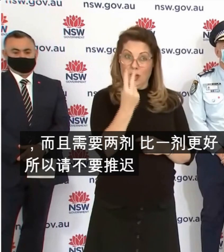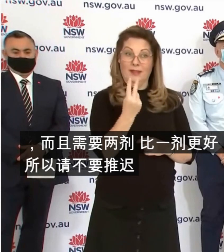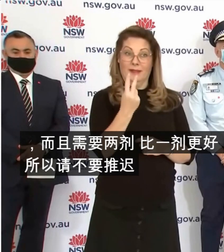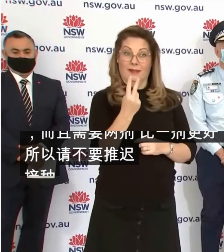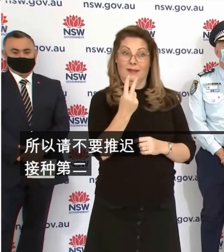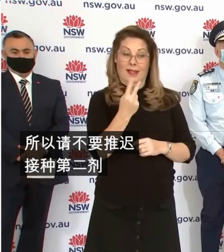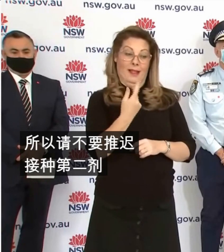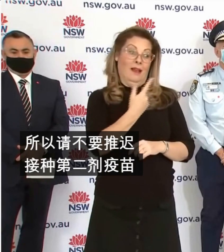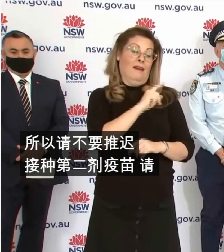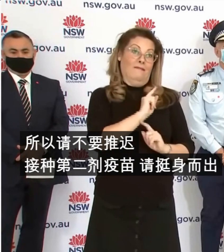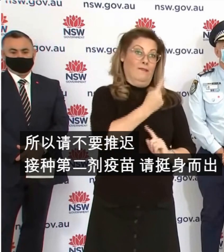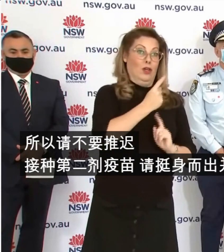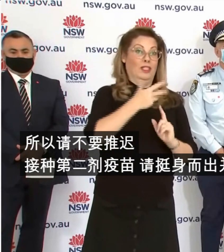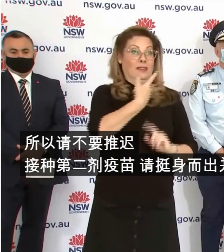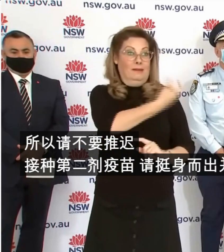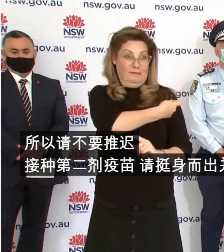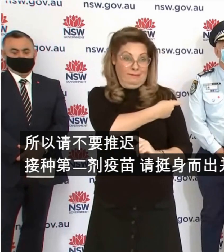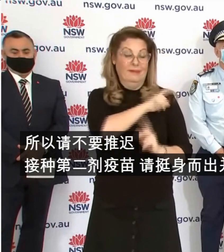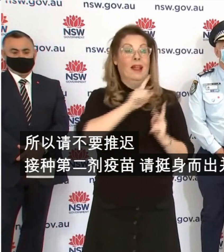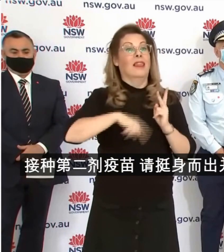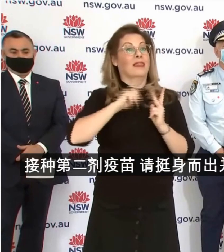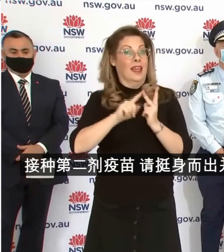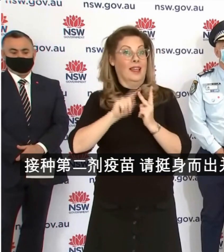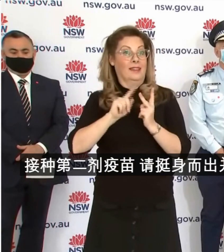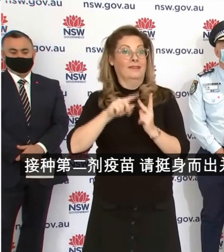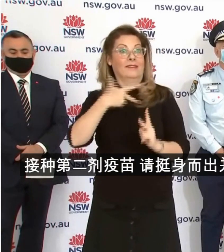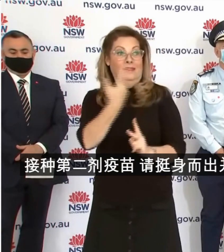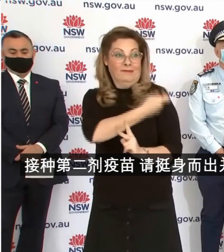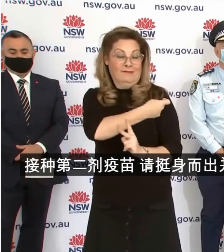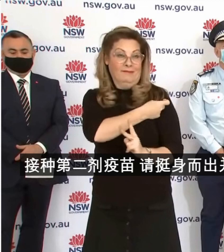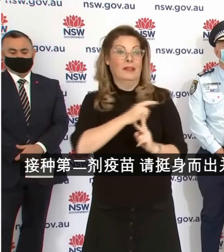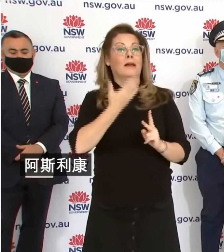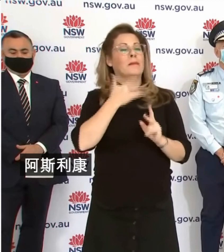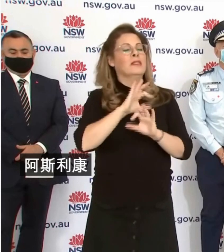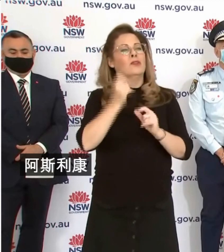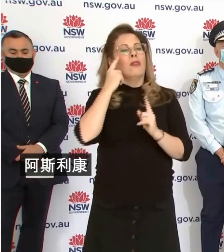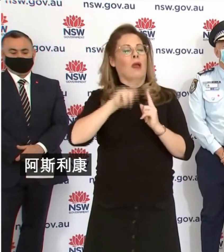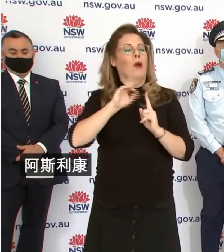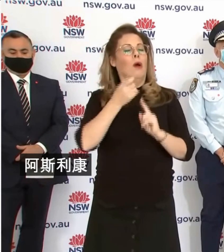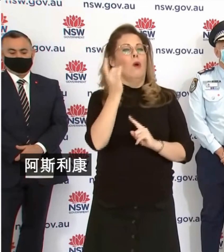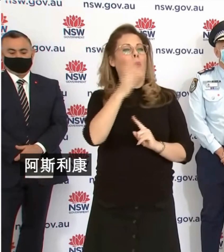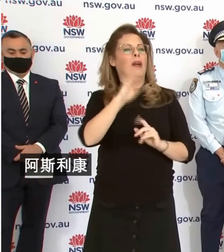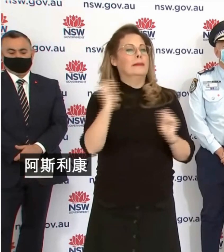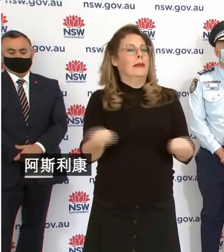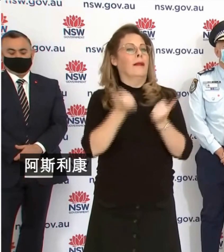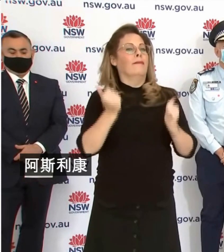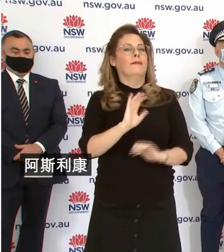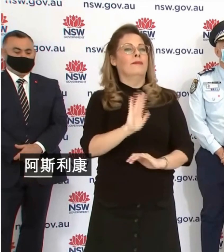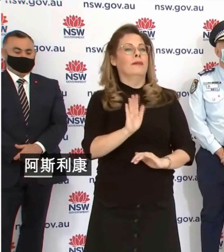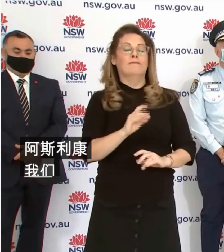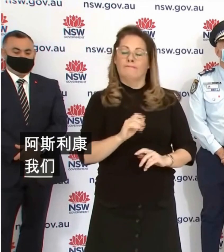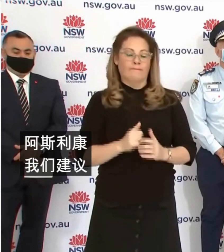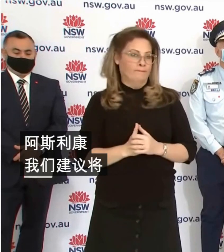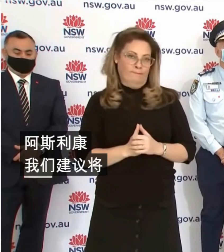having your 2nd dose of vaccine. Please come forward and get your 2nd dose as well promptly. In relation to the